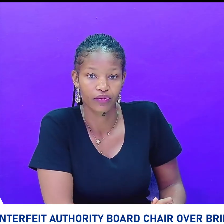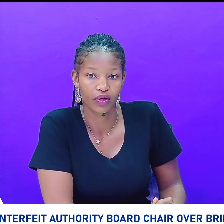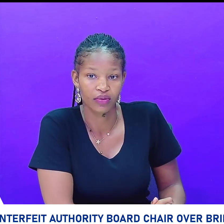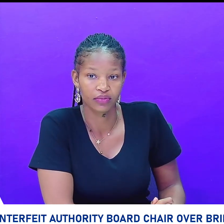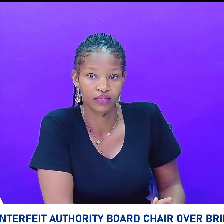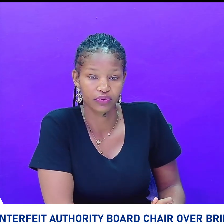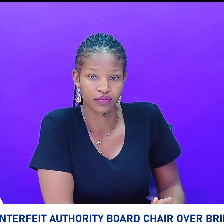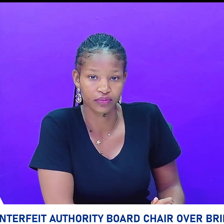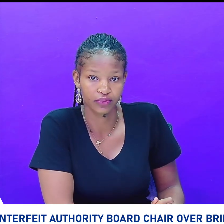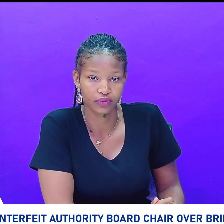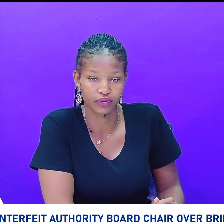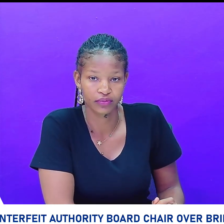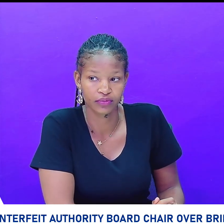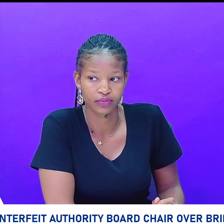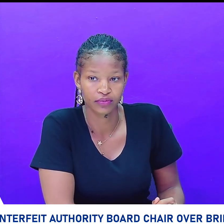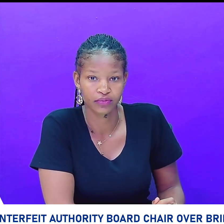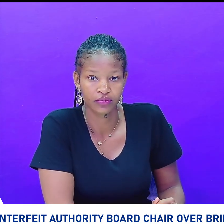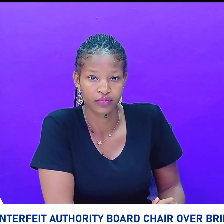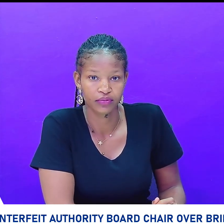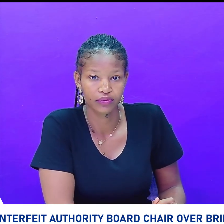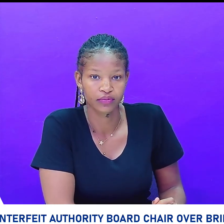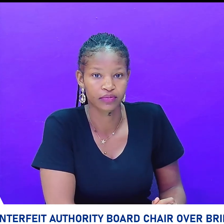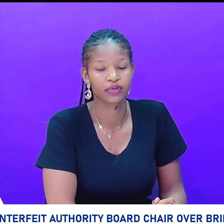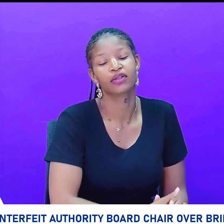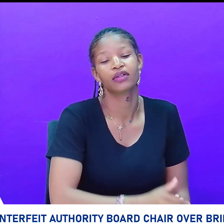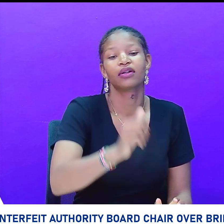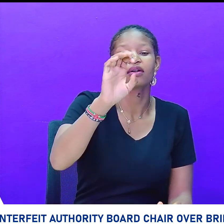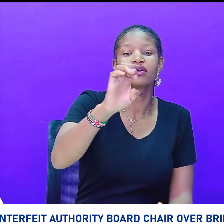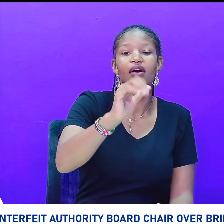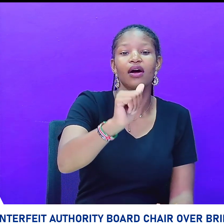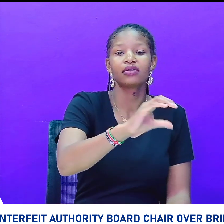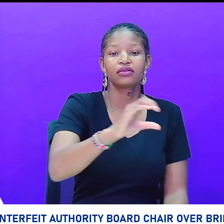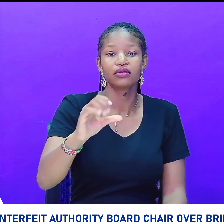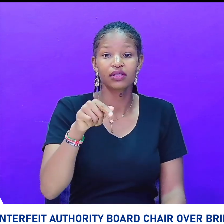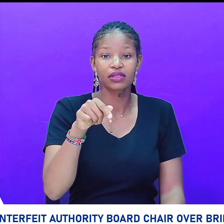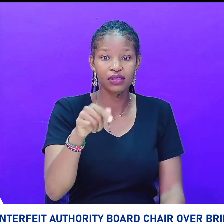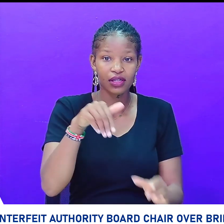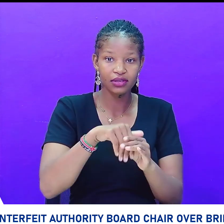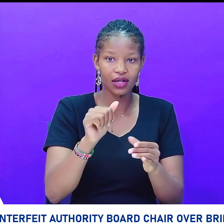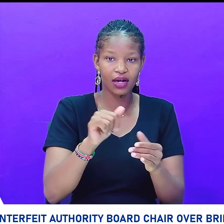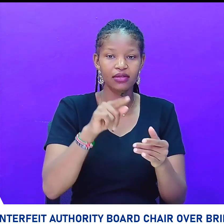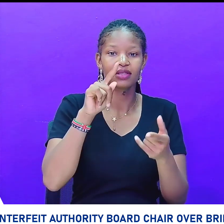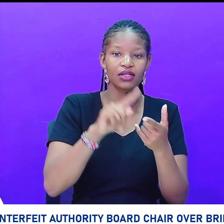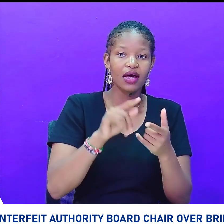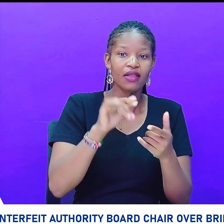150,000 shillings to several million shillings. Observers say the case should have